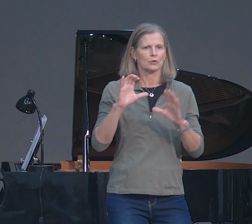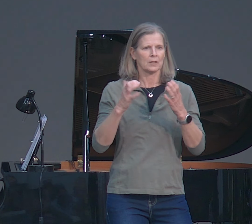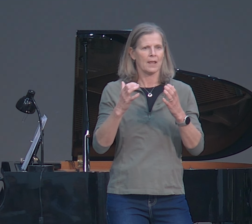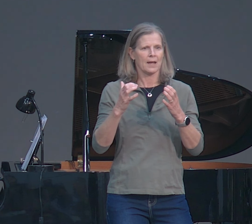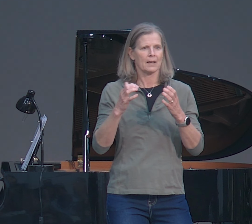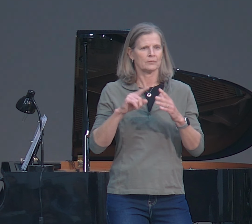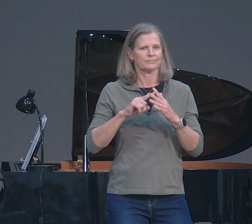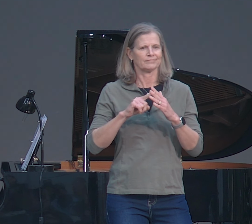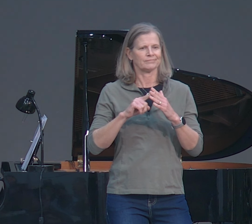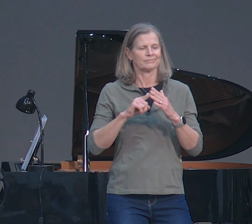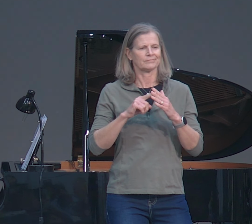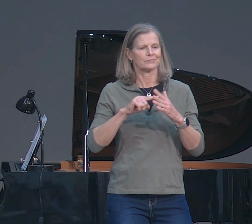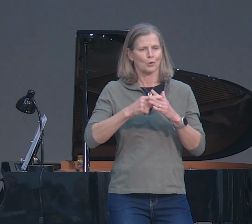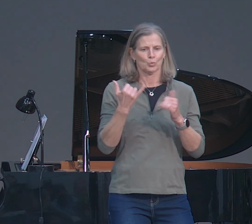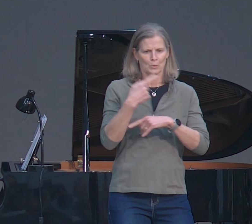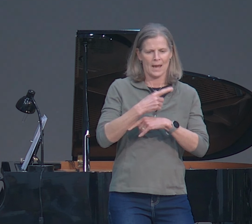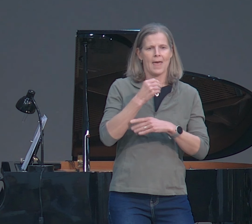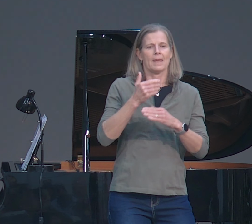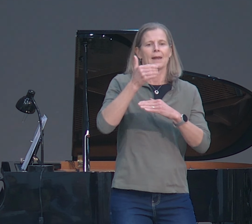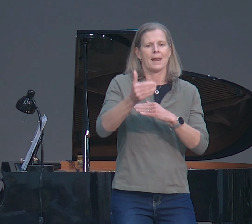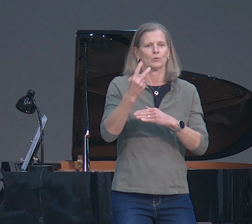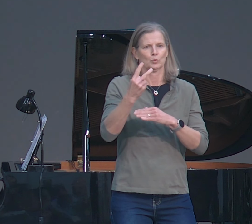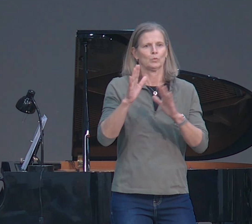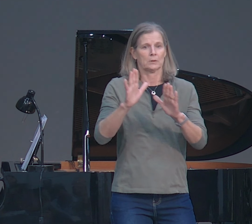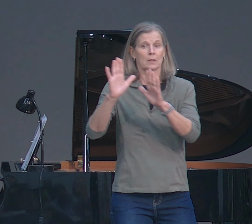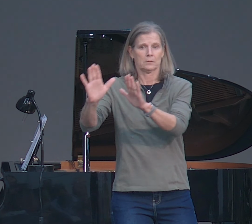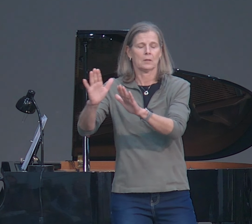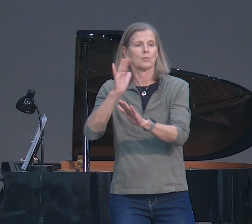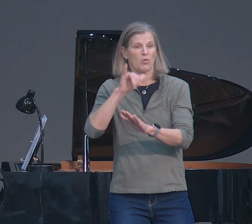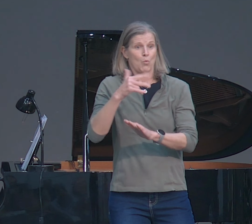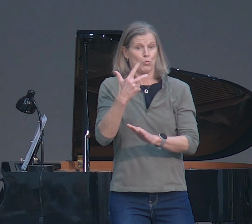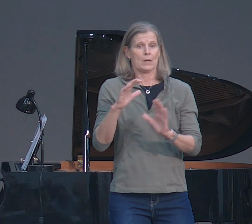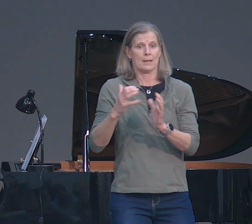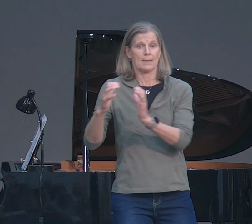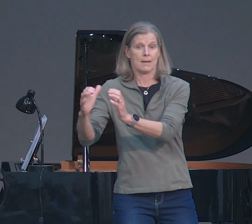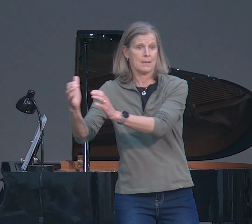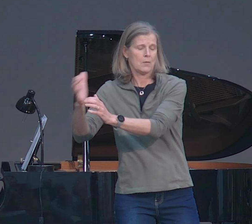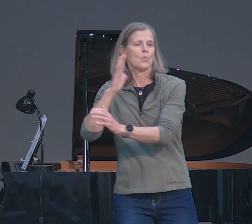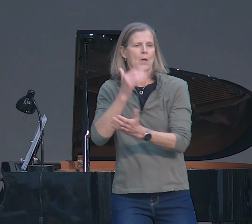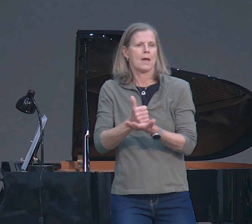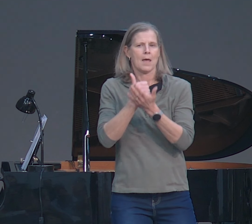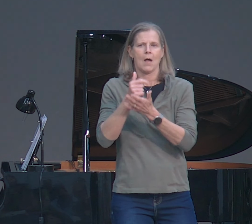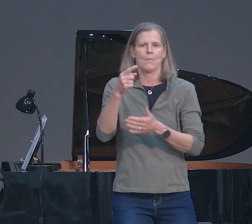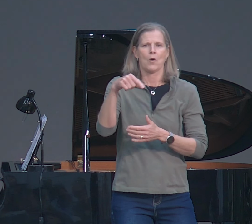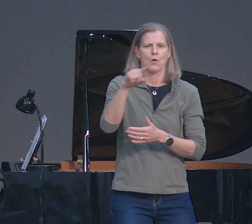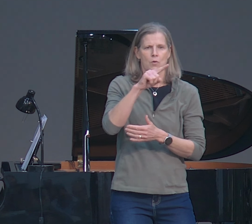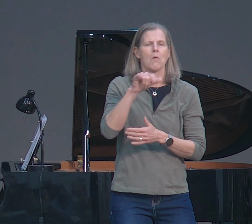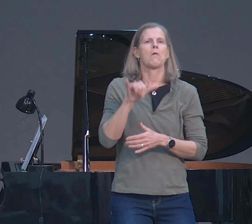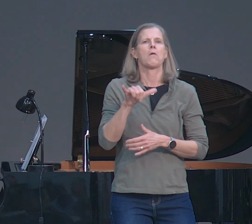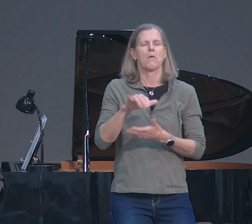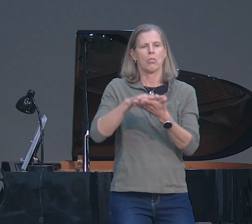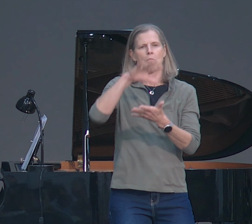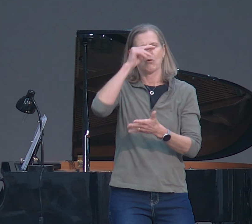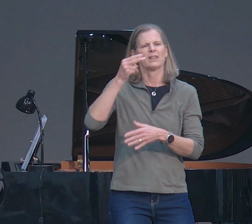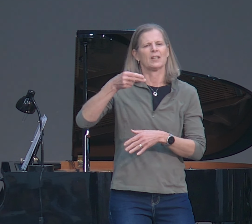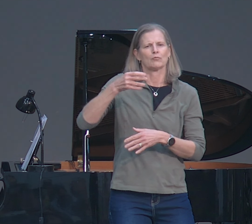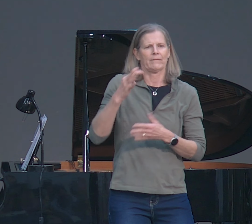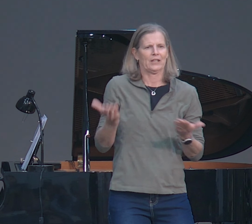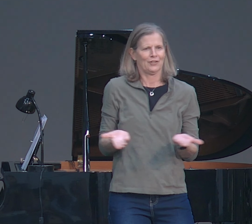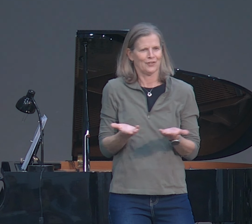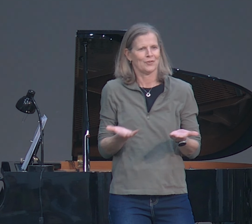all together. Those three classes will help you discover the history of Countryside, why